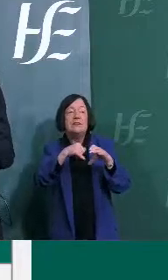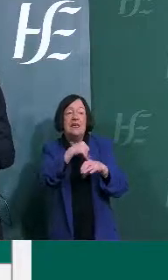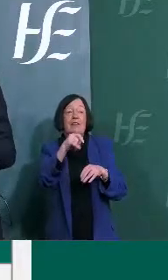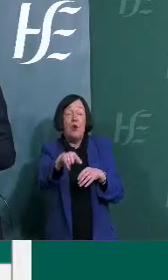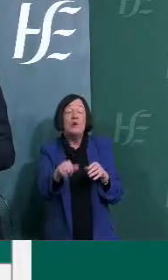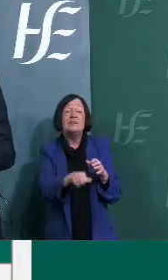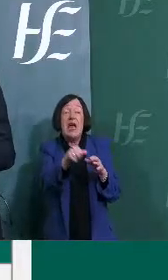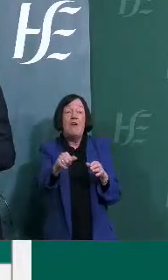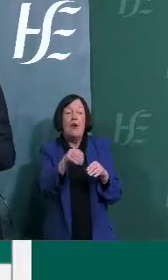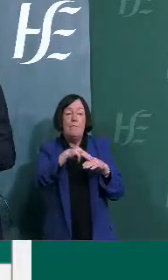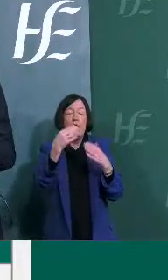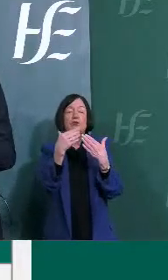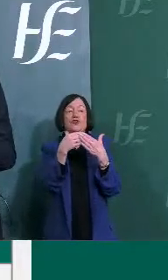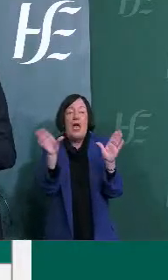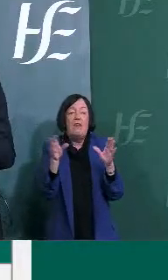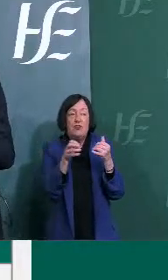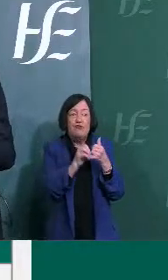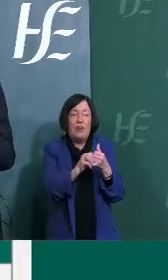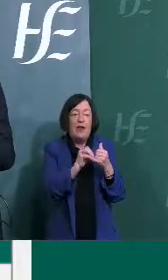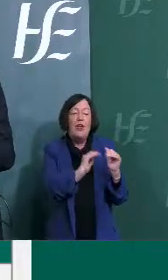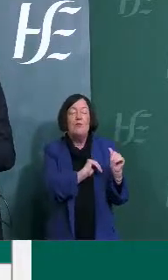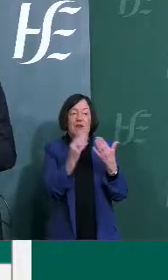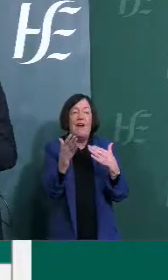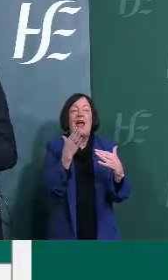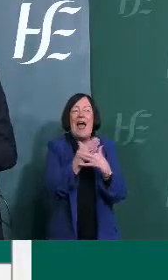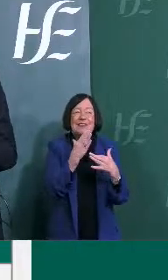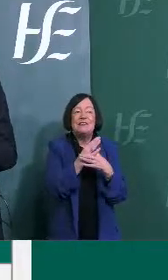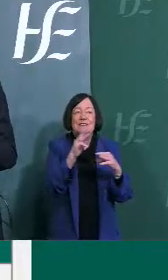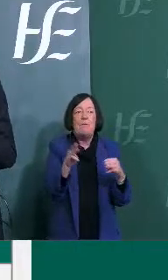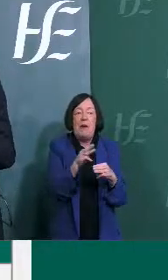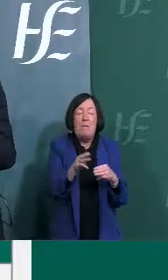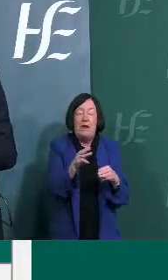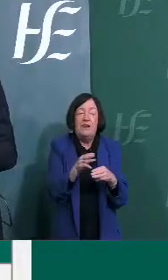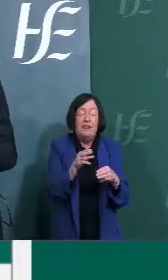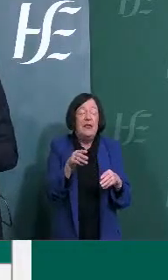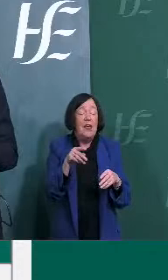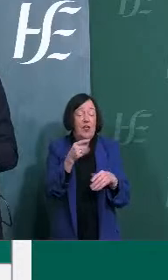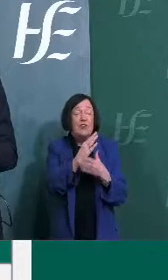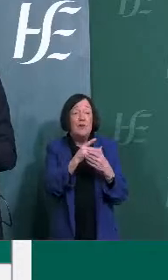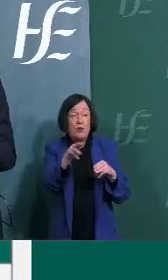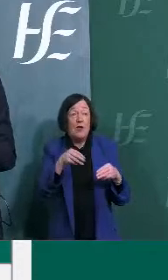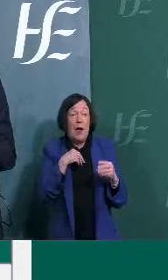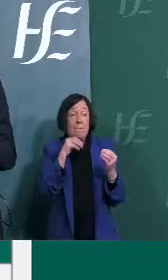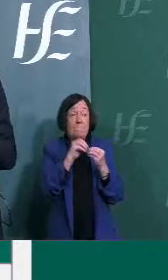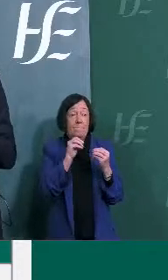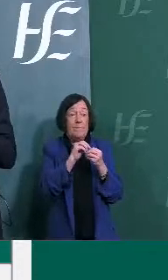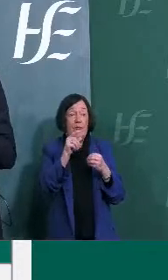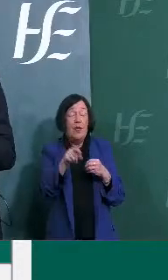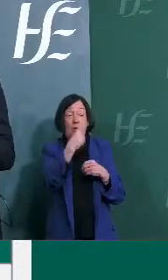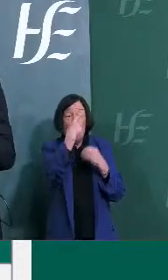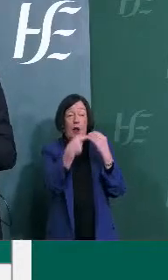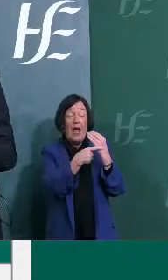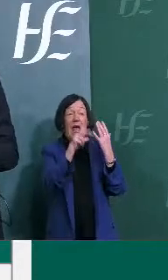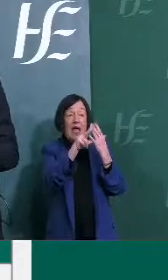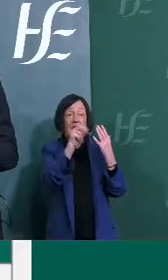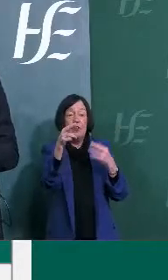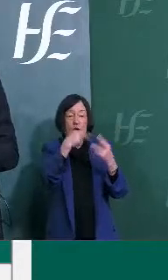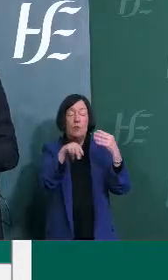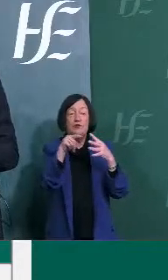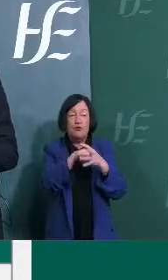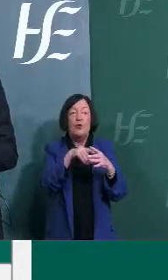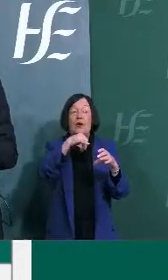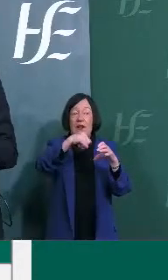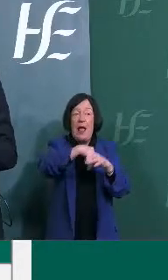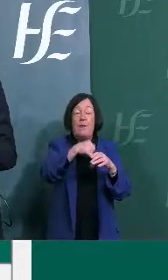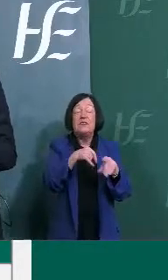those areas and more generally to try and again provide access to people to come forward. And some of those people that I talked about, the 1,800, are coming through the pharmacy sector